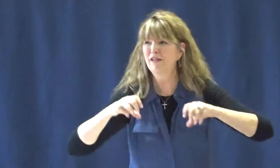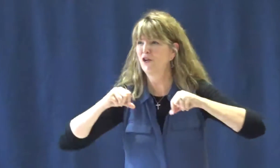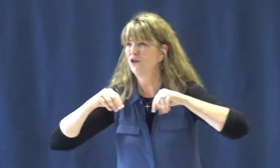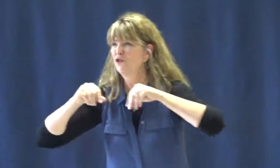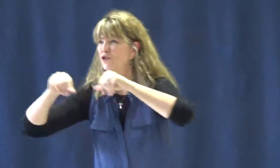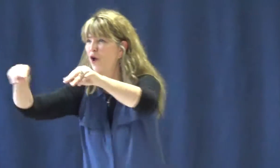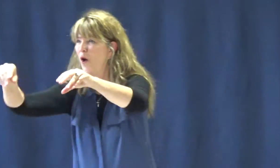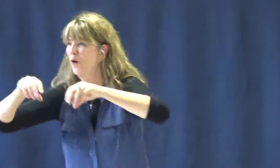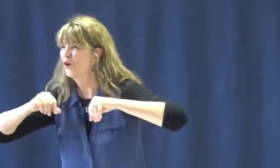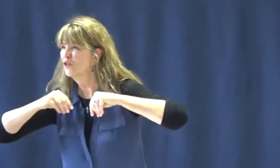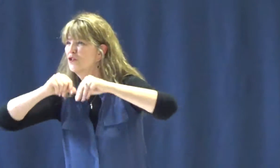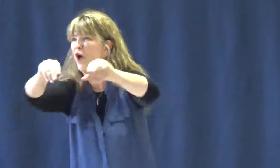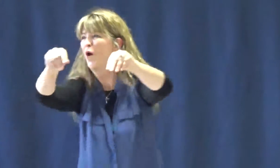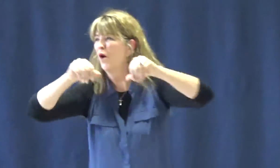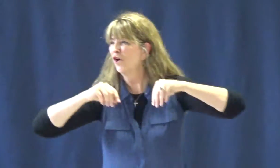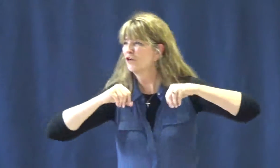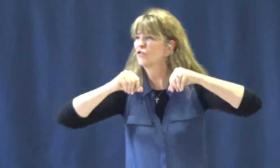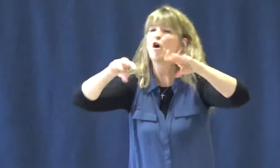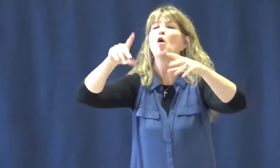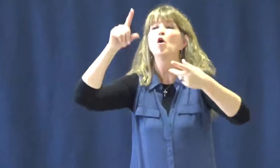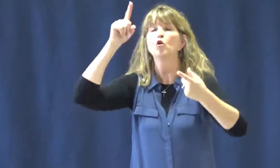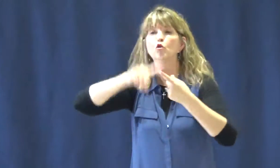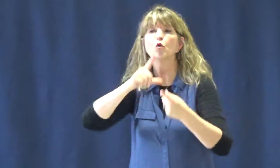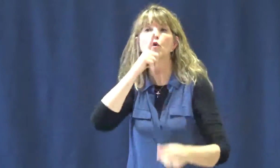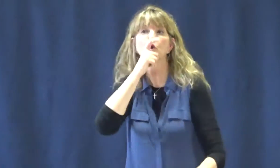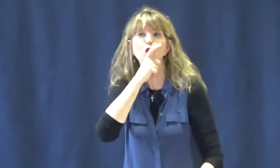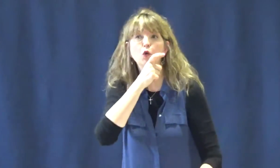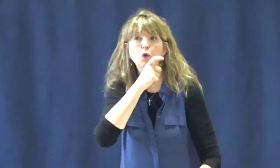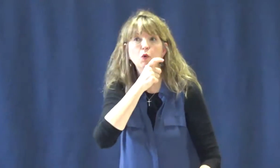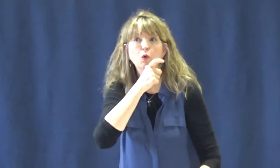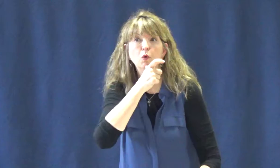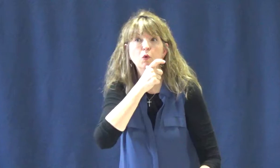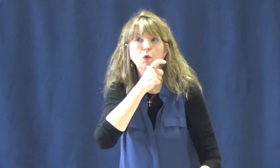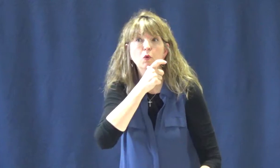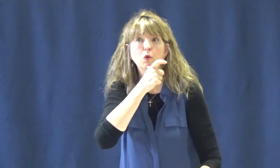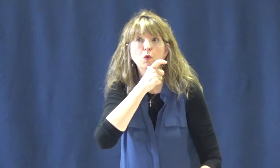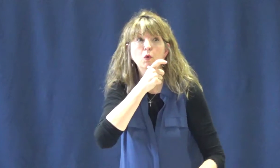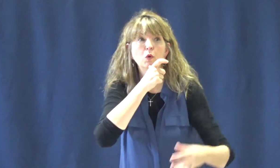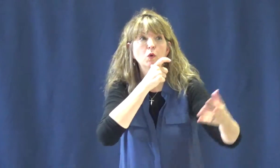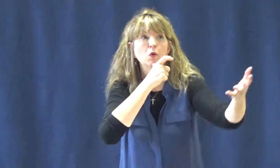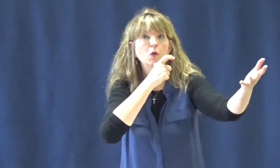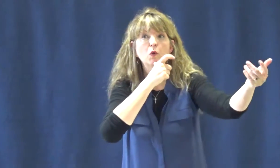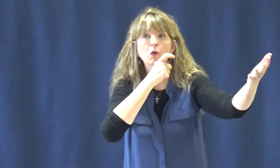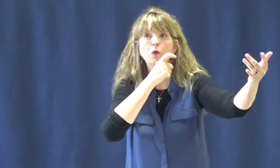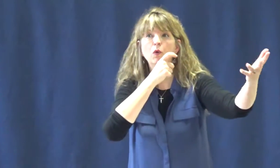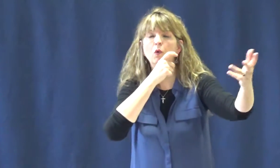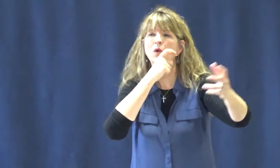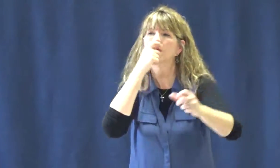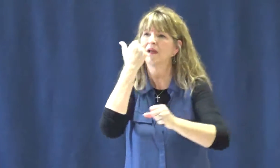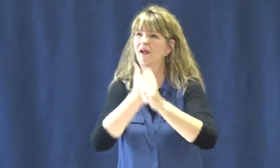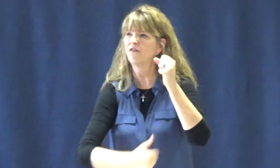of gospel, showing peace, sowing all that. To who?